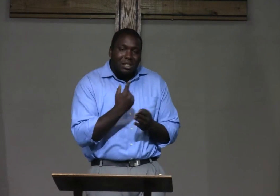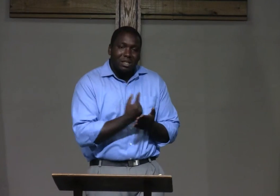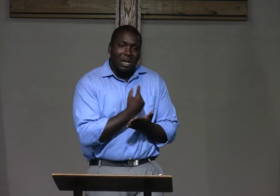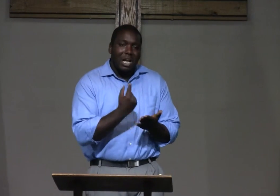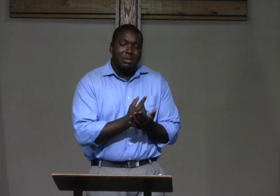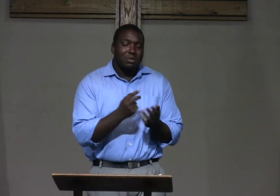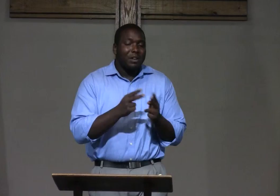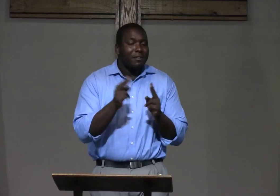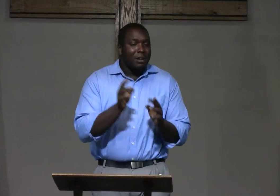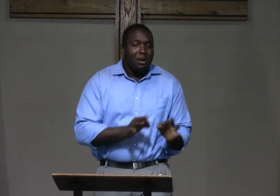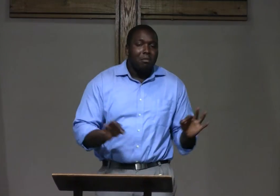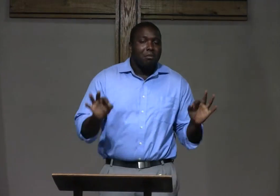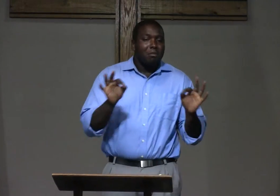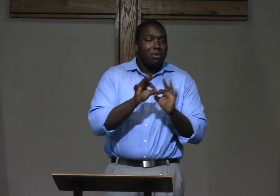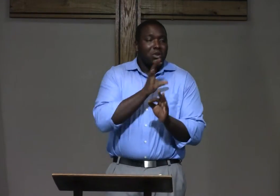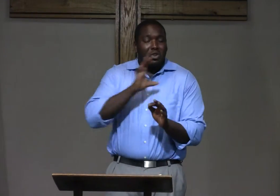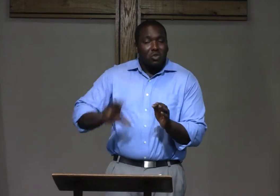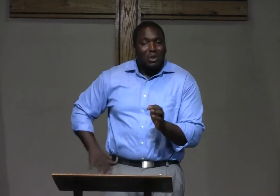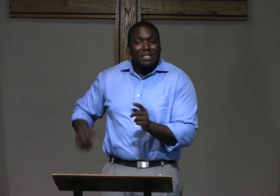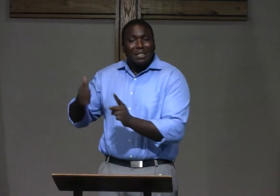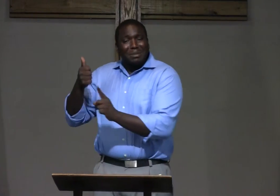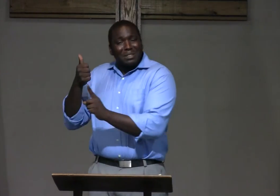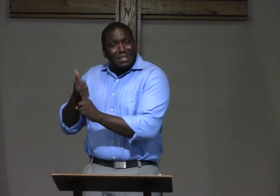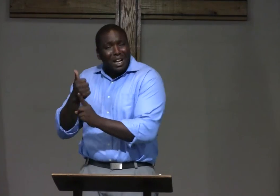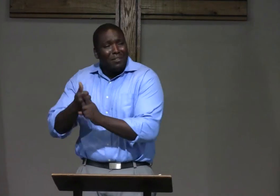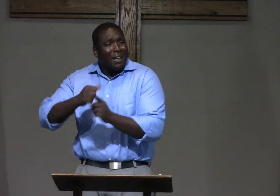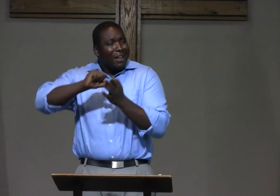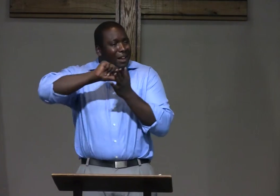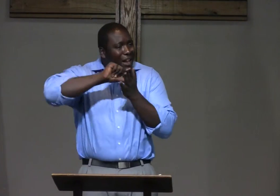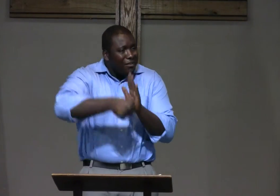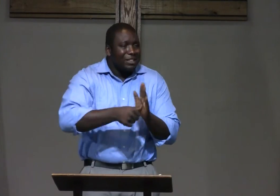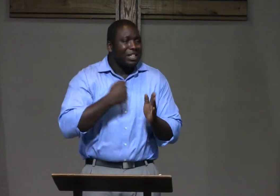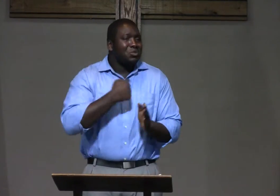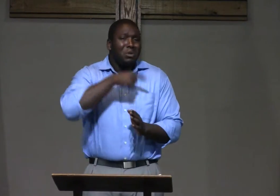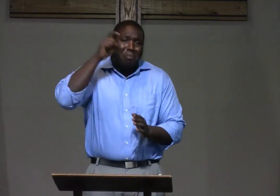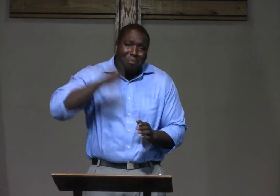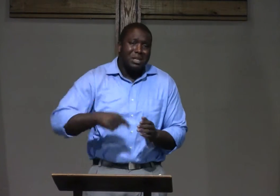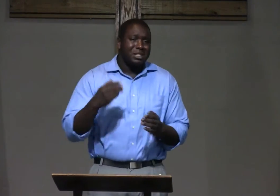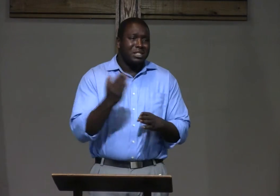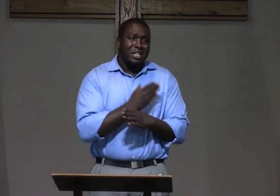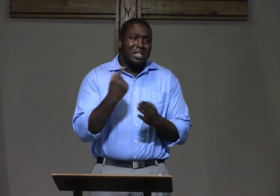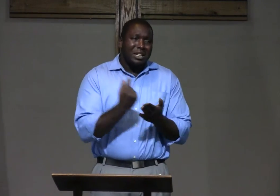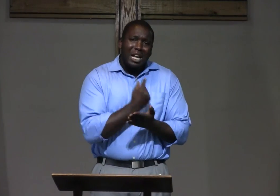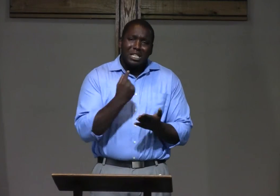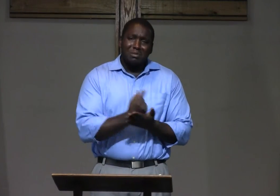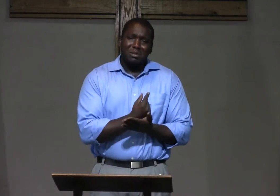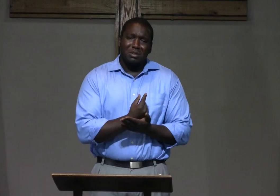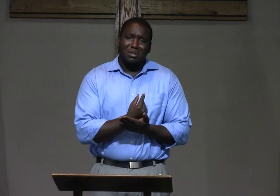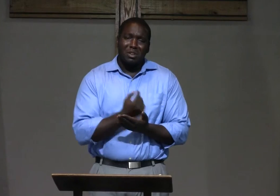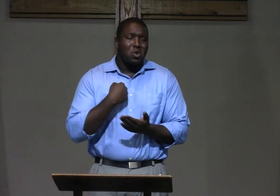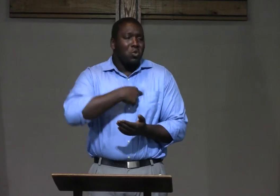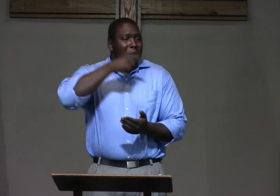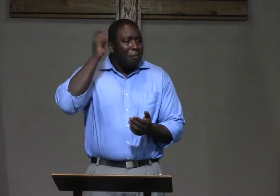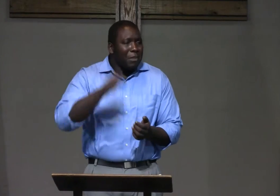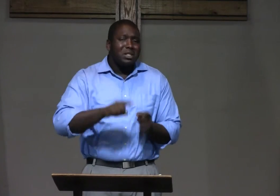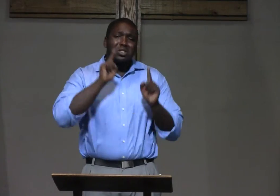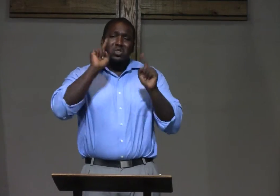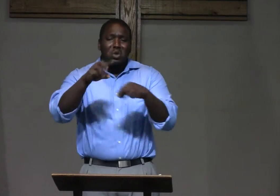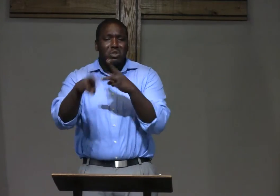You've been given the great gift of salvation, the knowledge of the gospel. Don't keep that for yourself. Christ emphasized that we are responsible to share